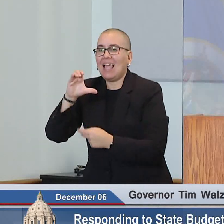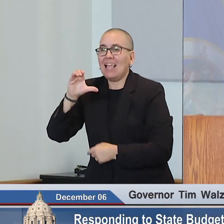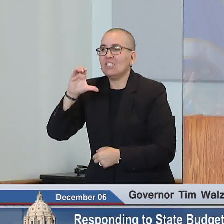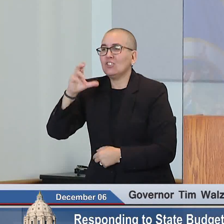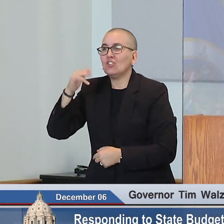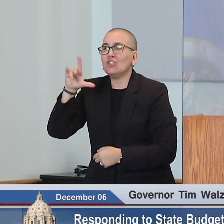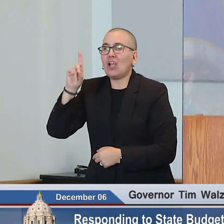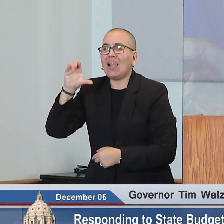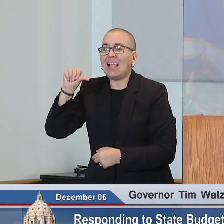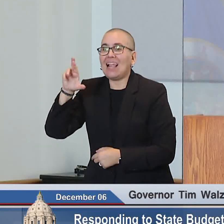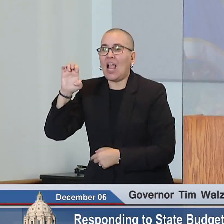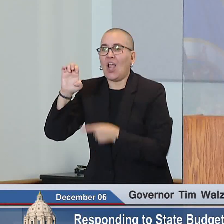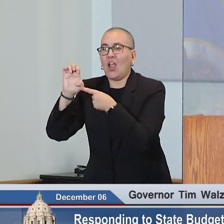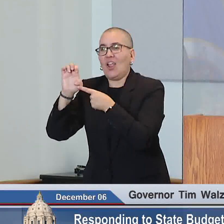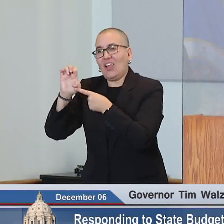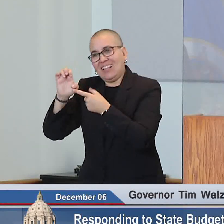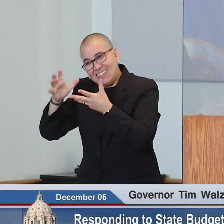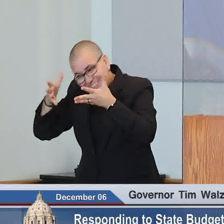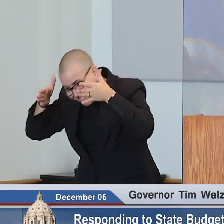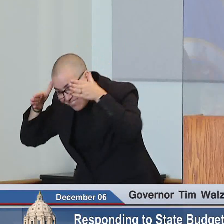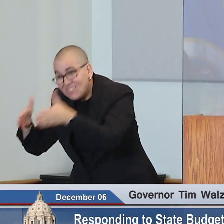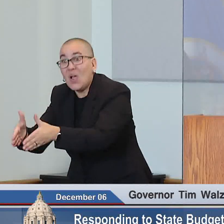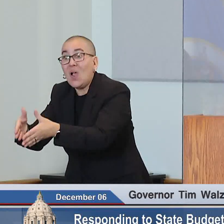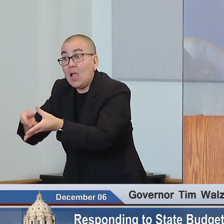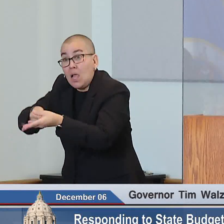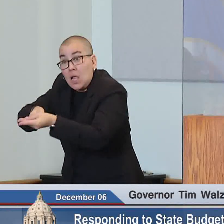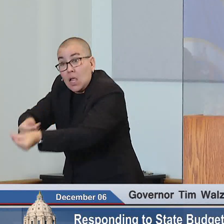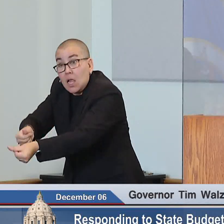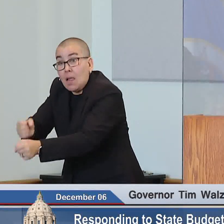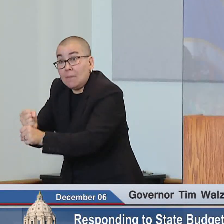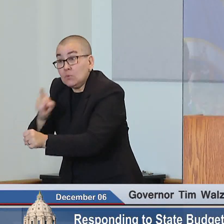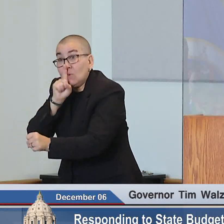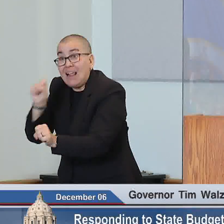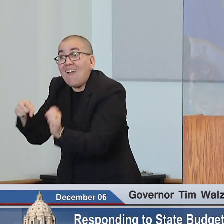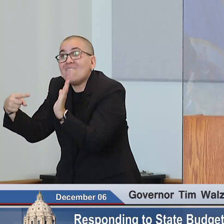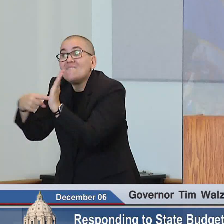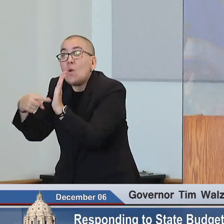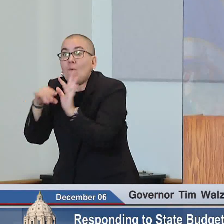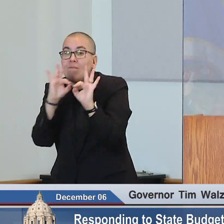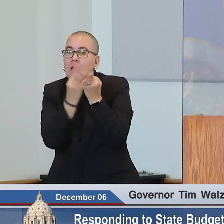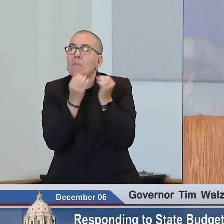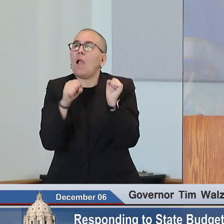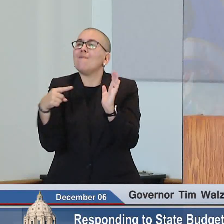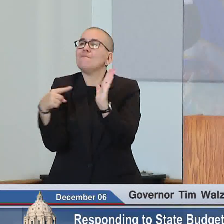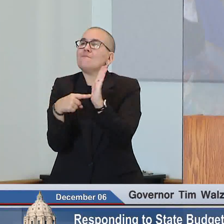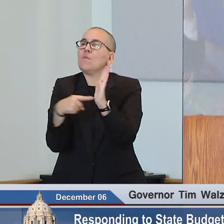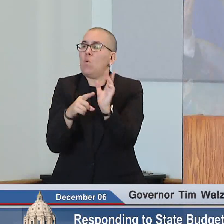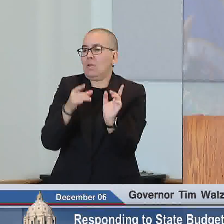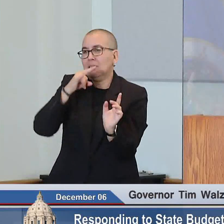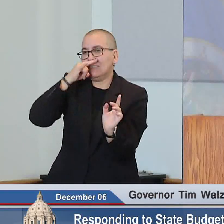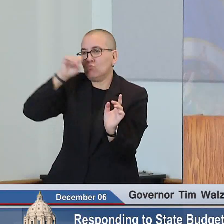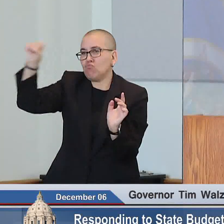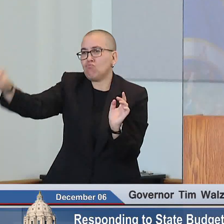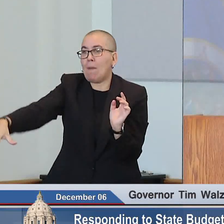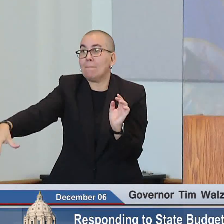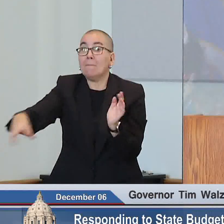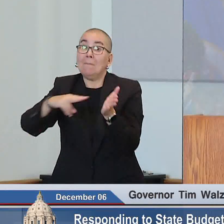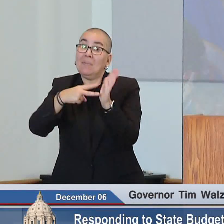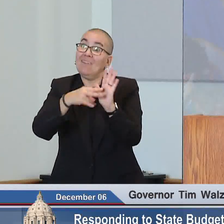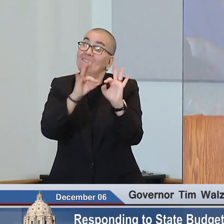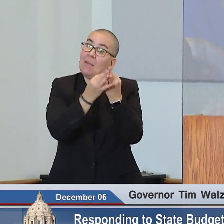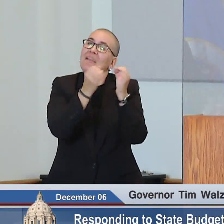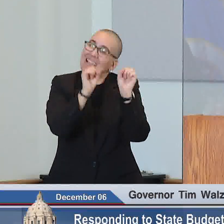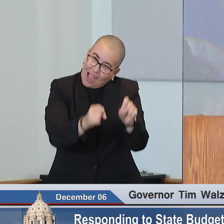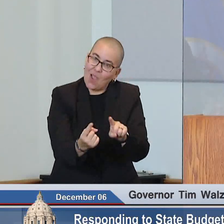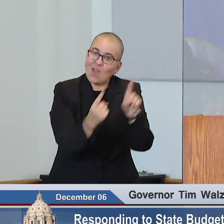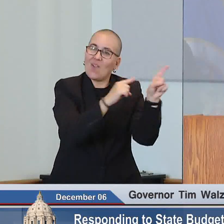care is accessible and affordable to all families. That's a major way to put money back. So I think when we talk about these things, there's going to be the universal deal that